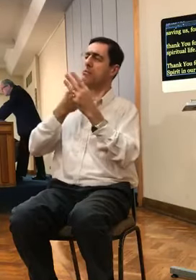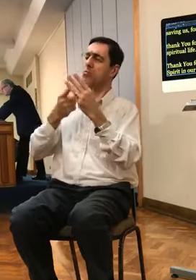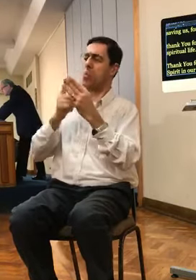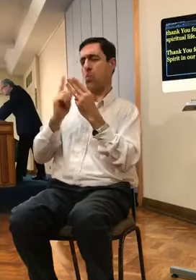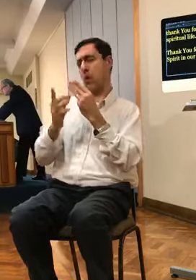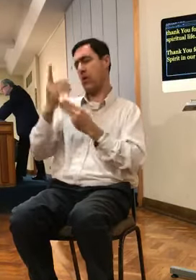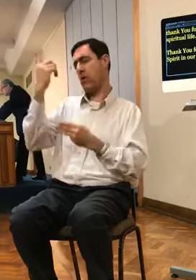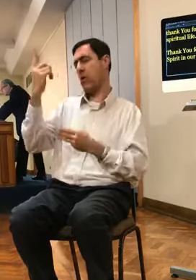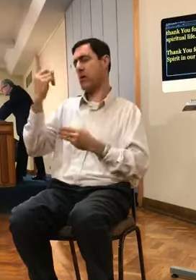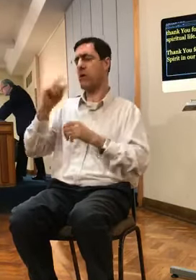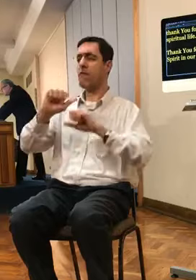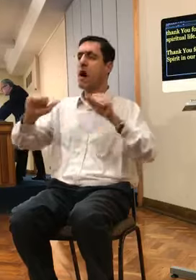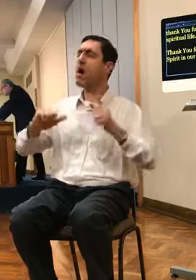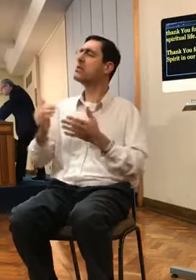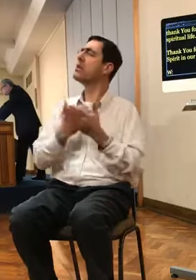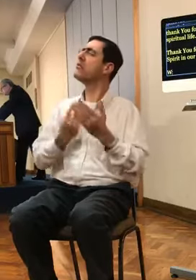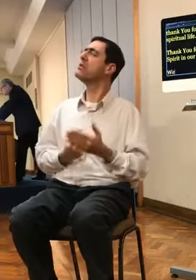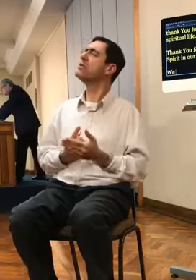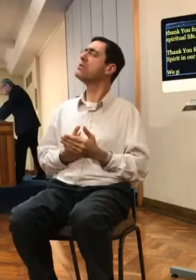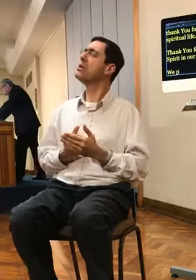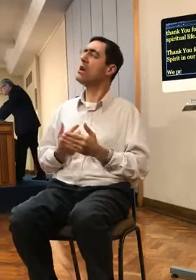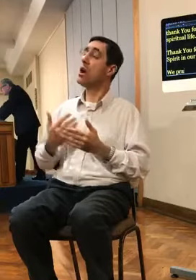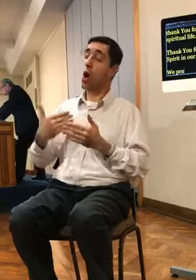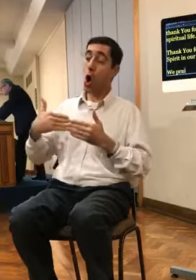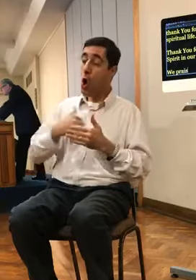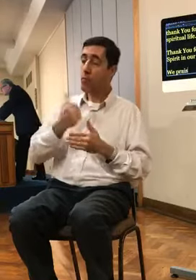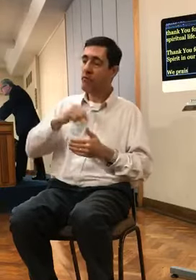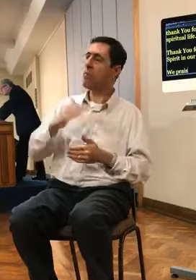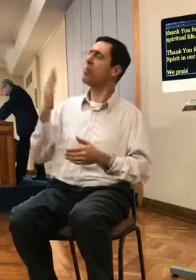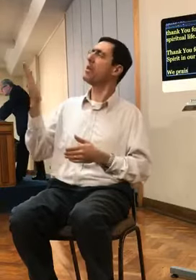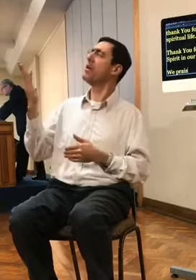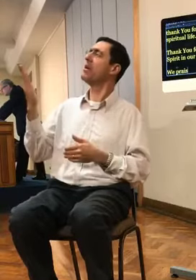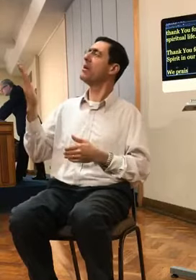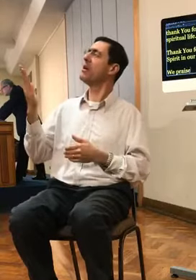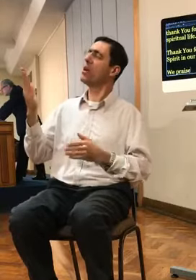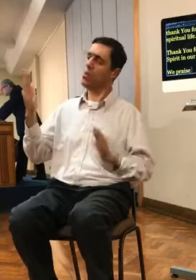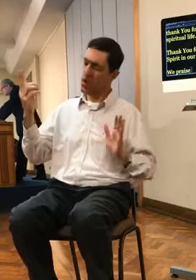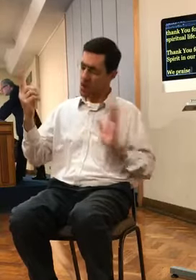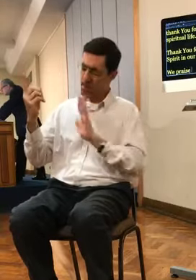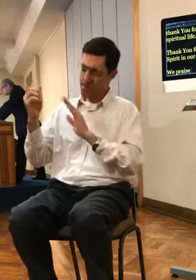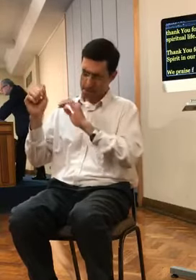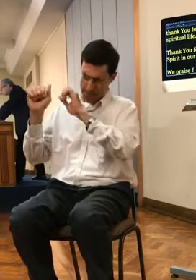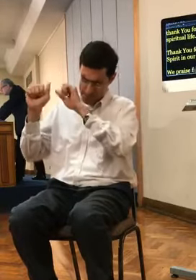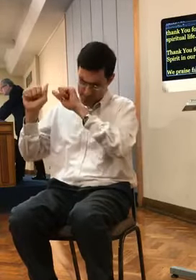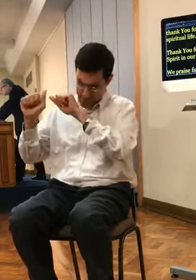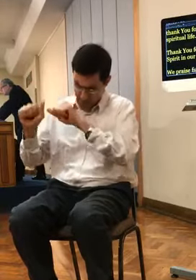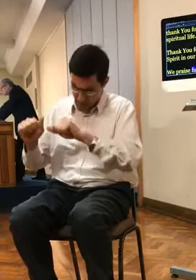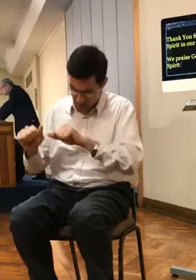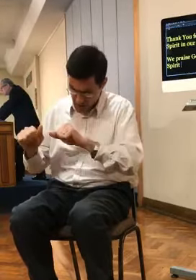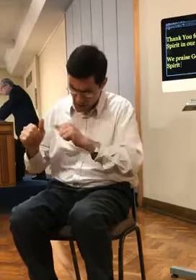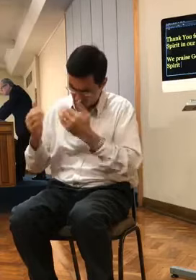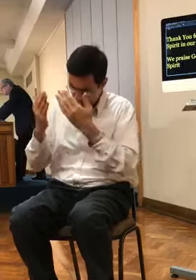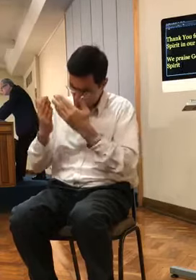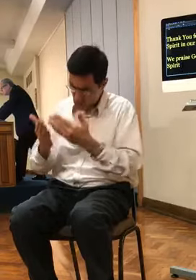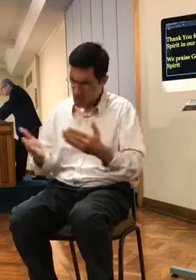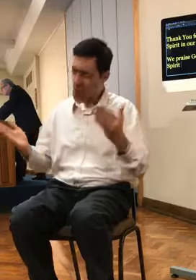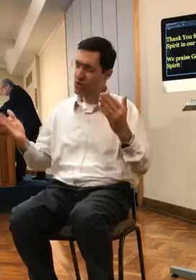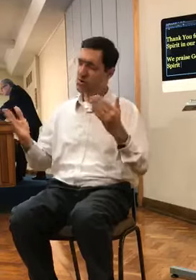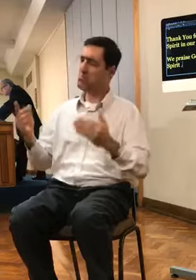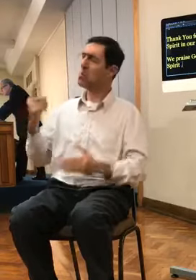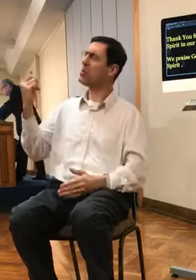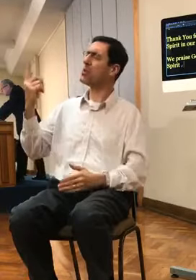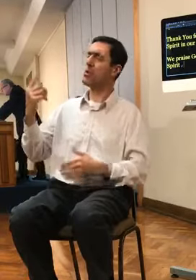and living God. And we bow before Thee and we worship Thee, O Lord, Thou art mighty beyond our